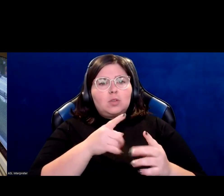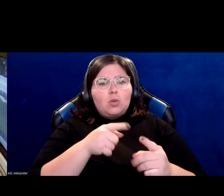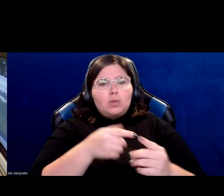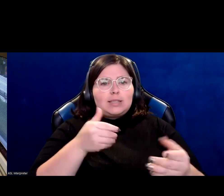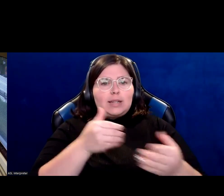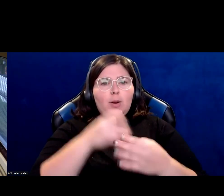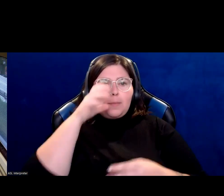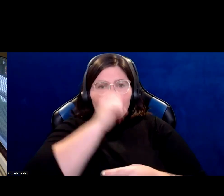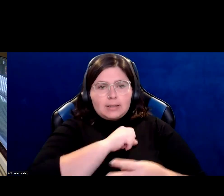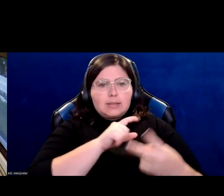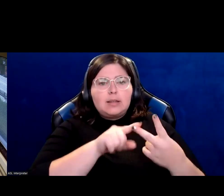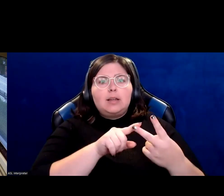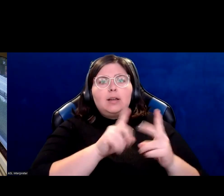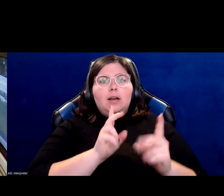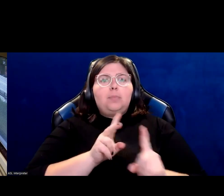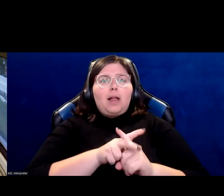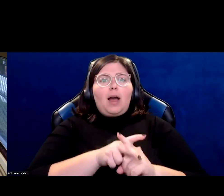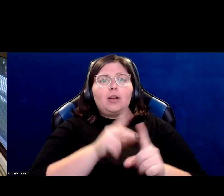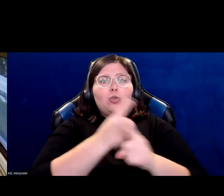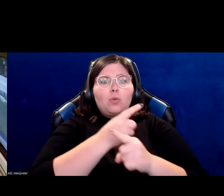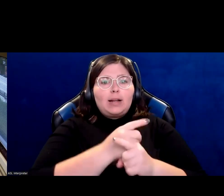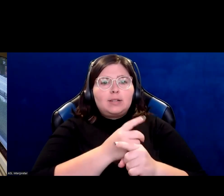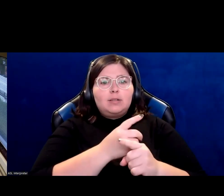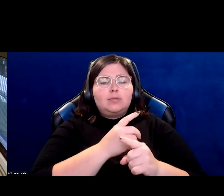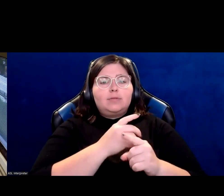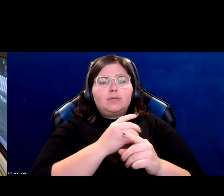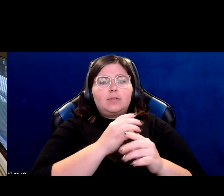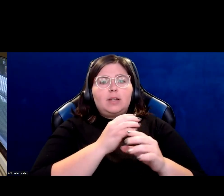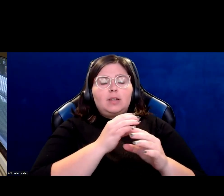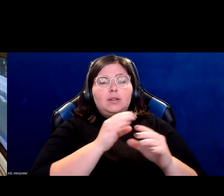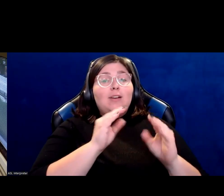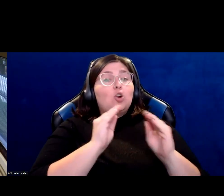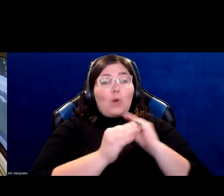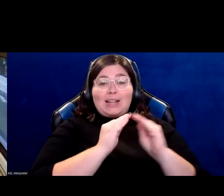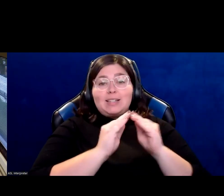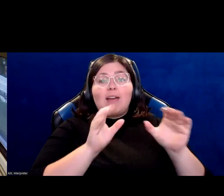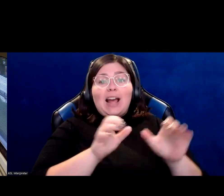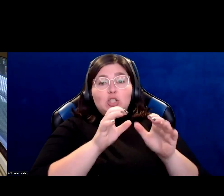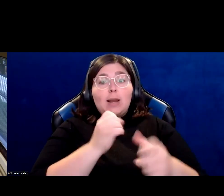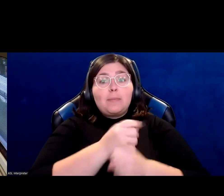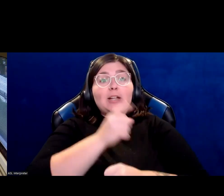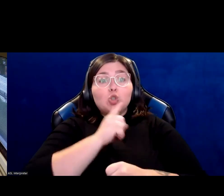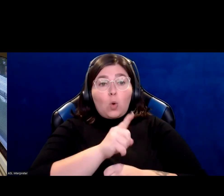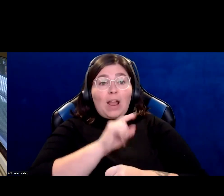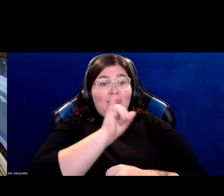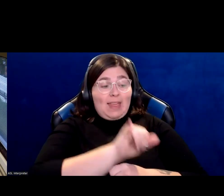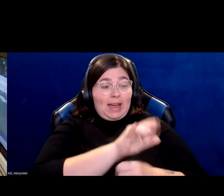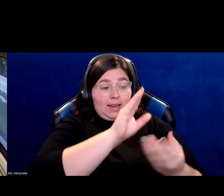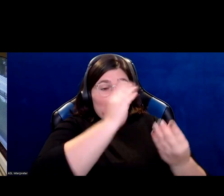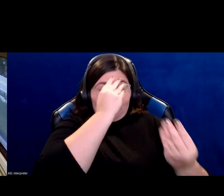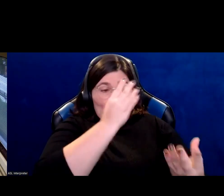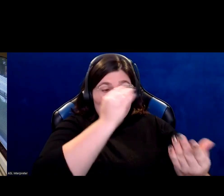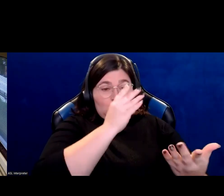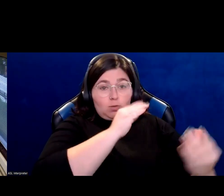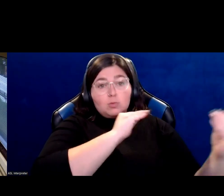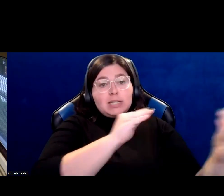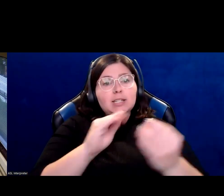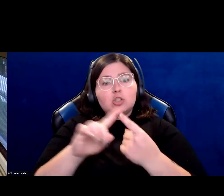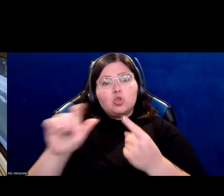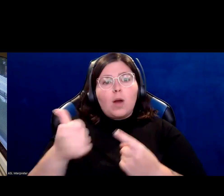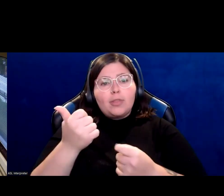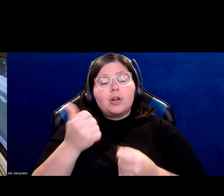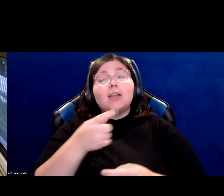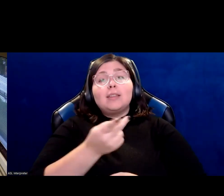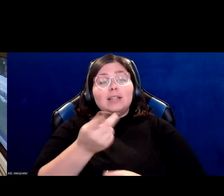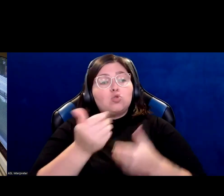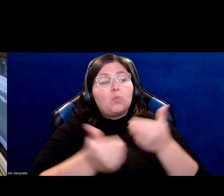actions, and more importantly, make sure that we're sharing that learning across Pittsburgh Water to make changes there. These 2 processes help us